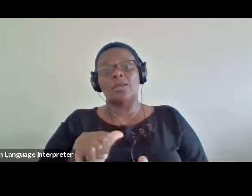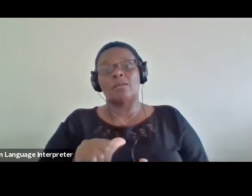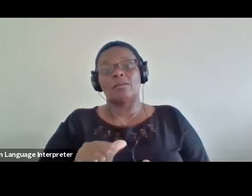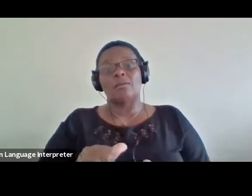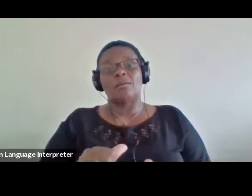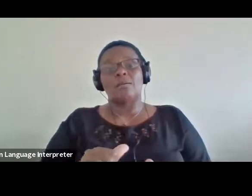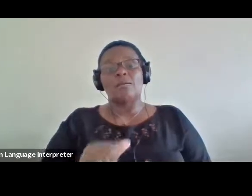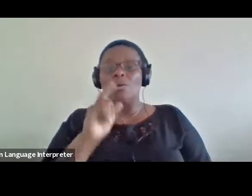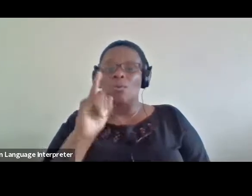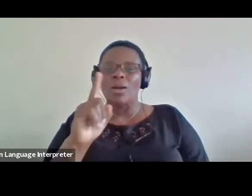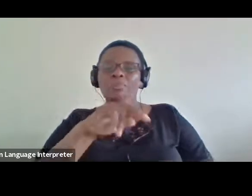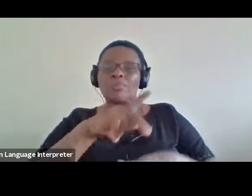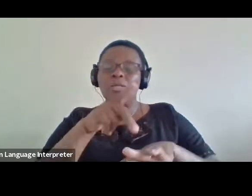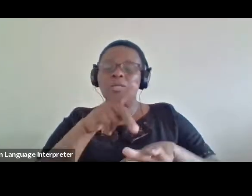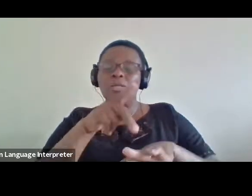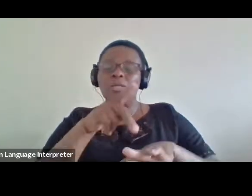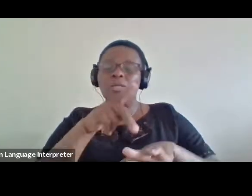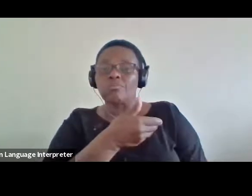that the ninth